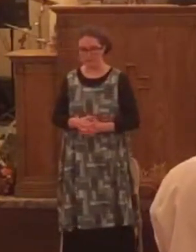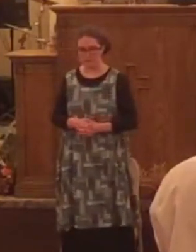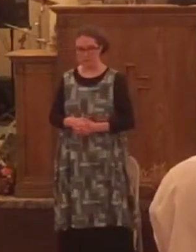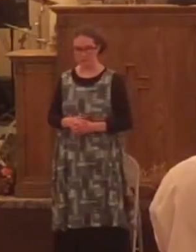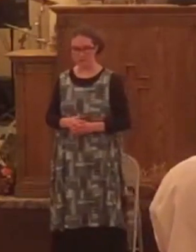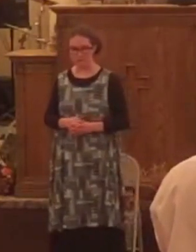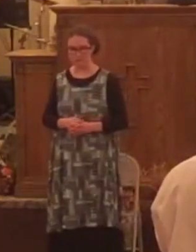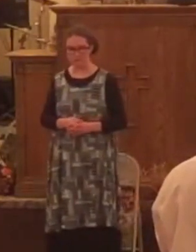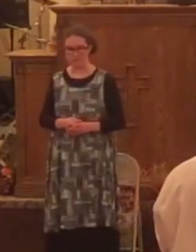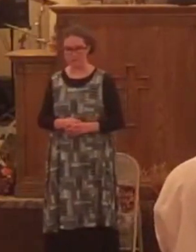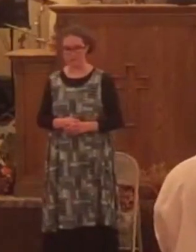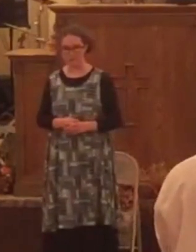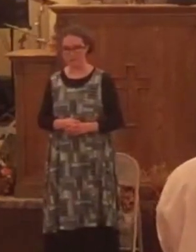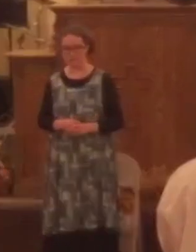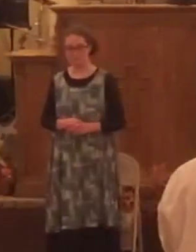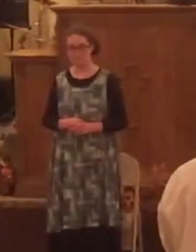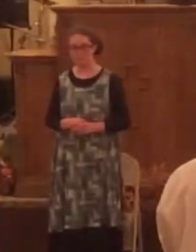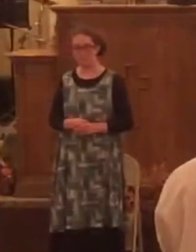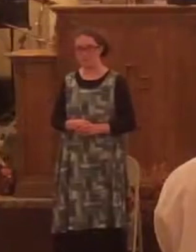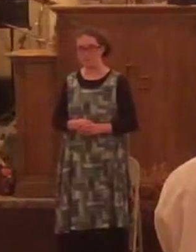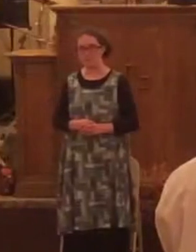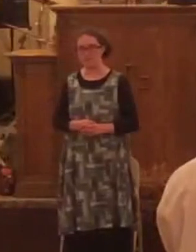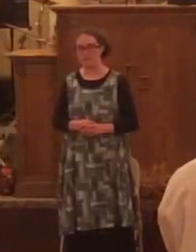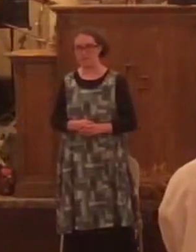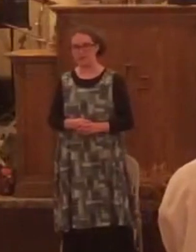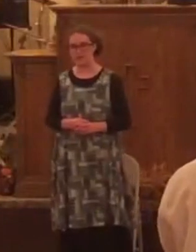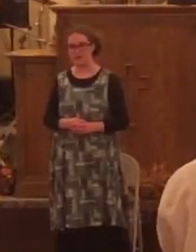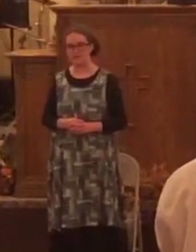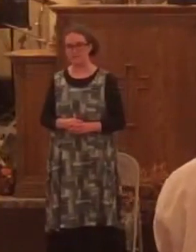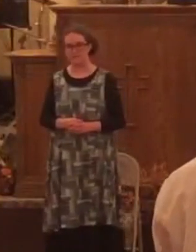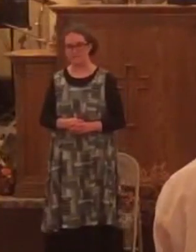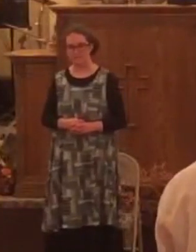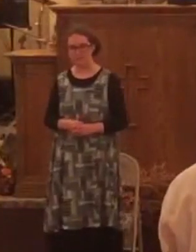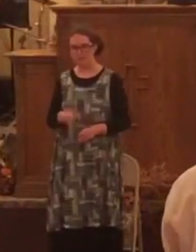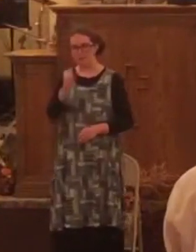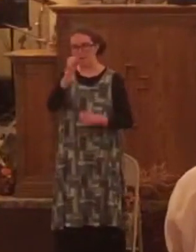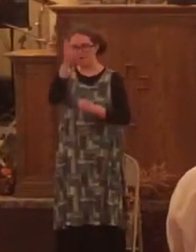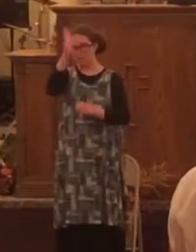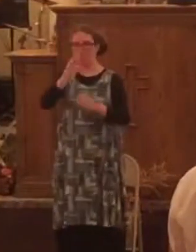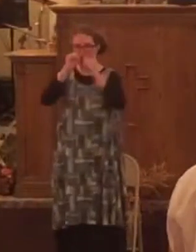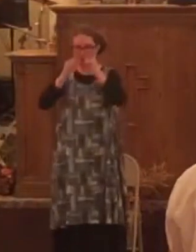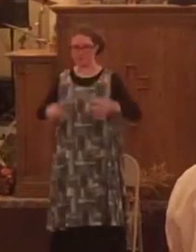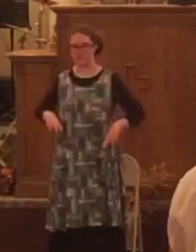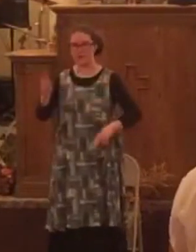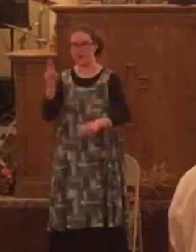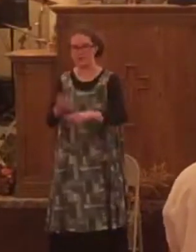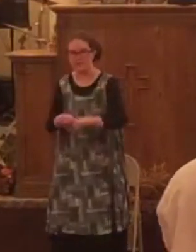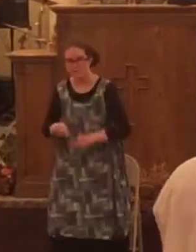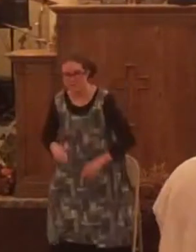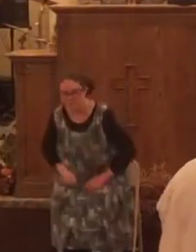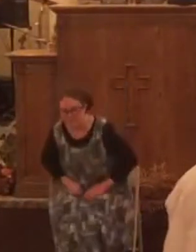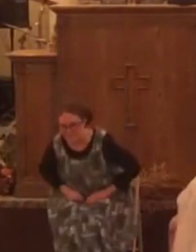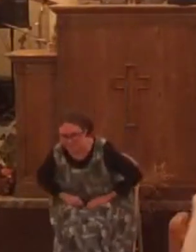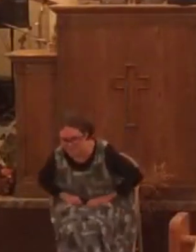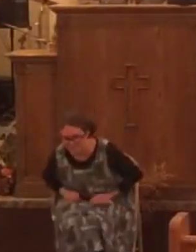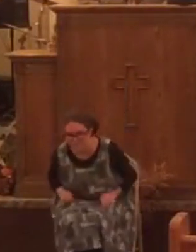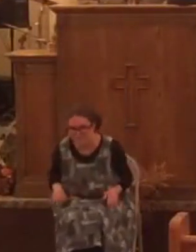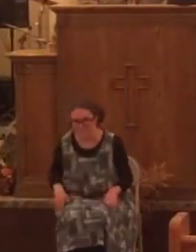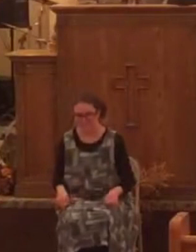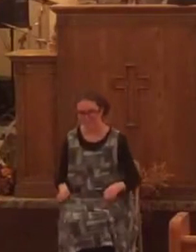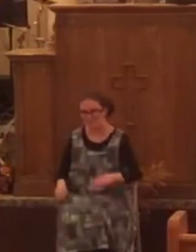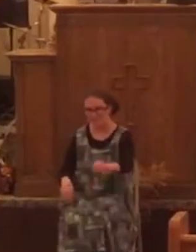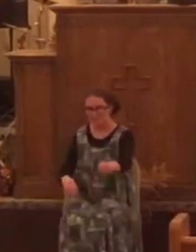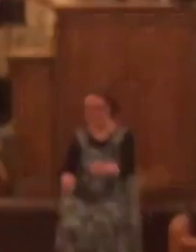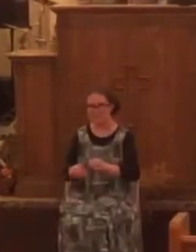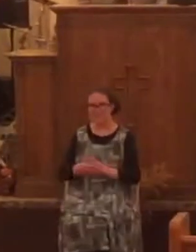In Jesus' precious name. Amen. Amen. Amen. God bless you. Amen. You may be seated. Praise